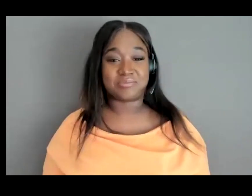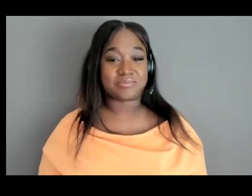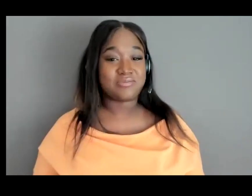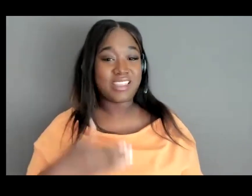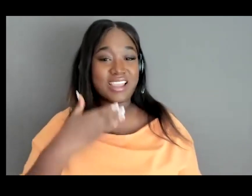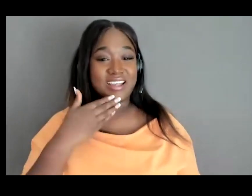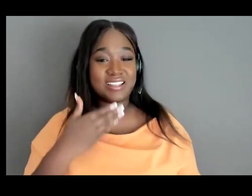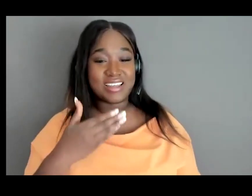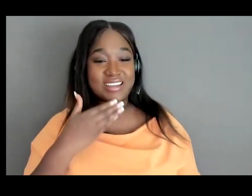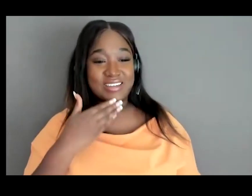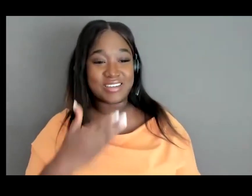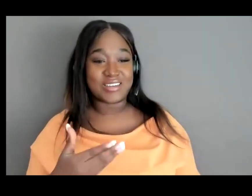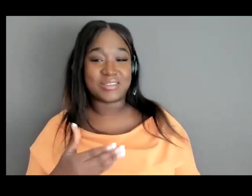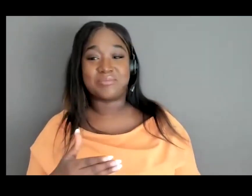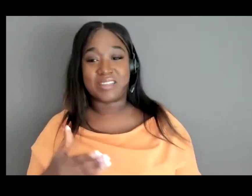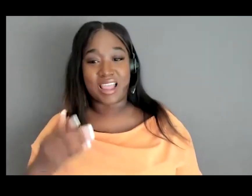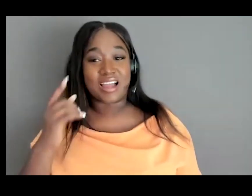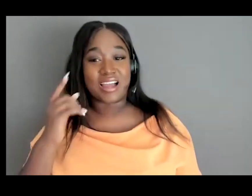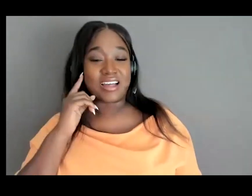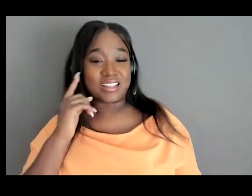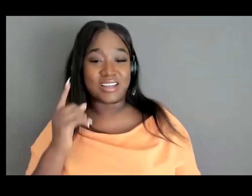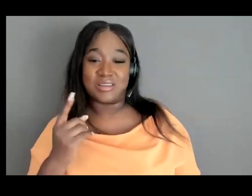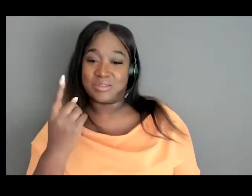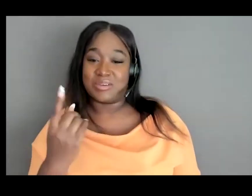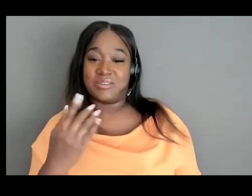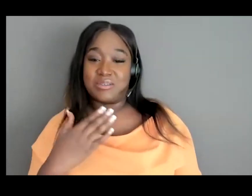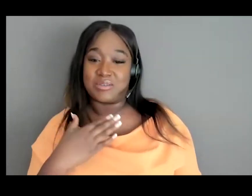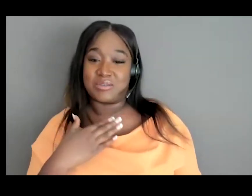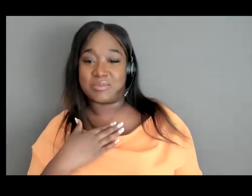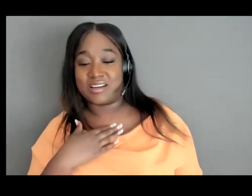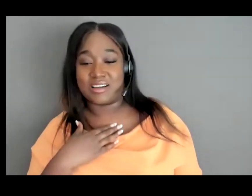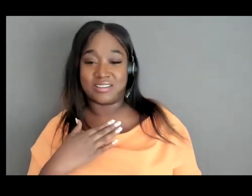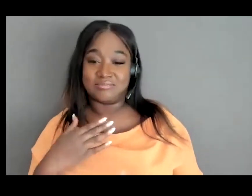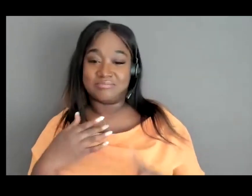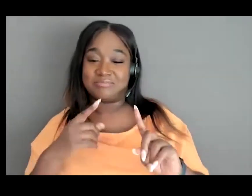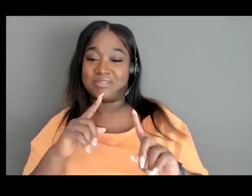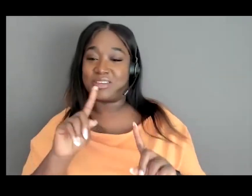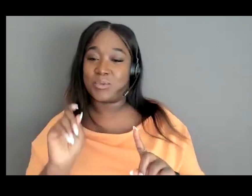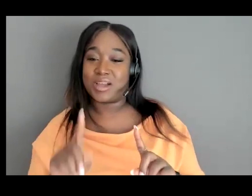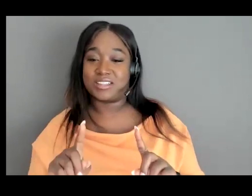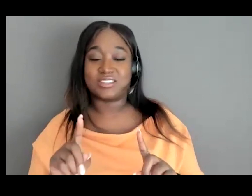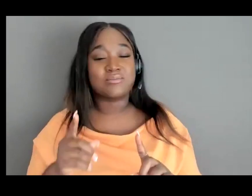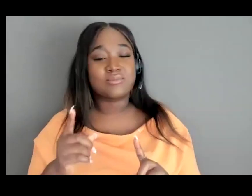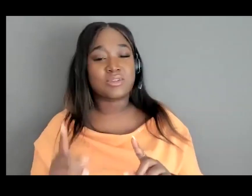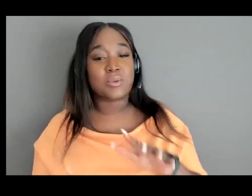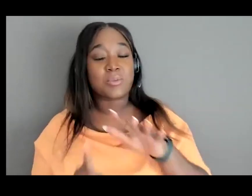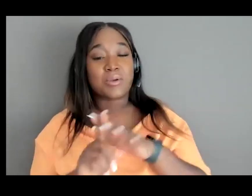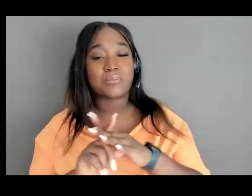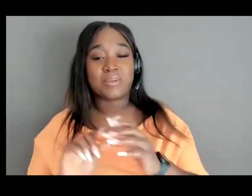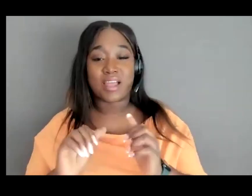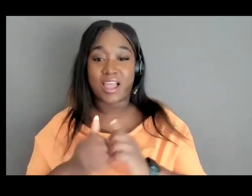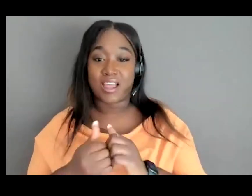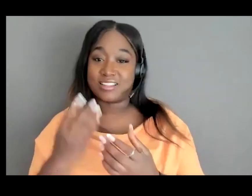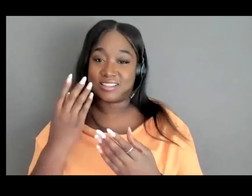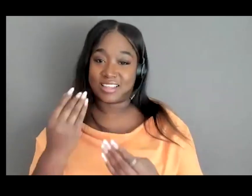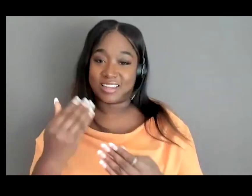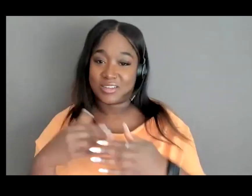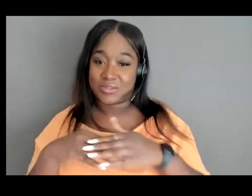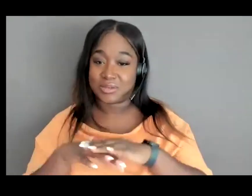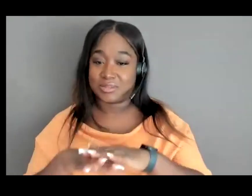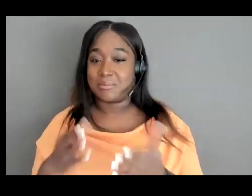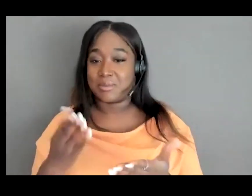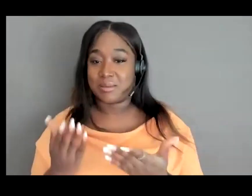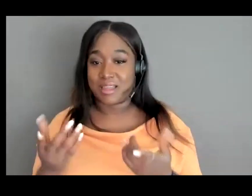Thank you, Steve. I guess my big question is, you've brought up some really important thorny points in how that data integration